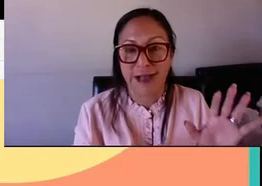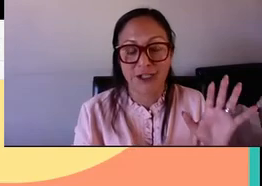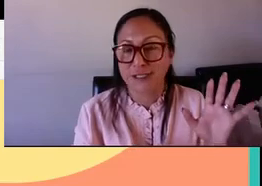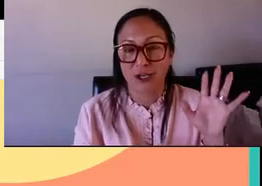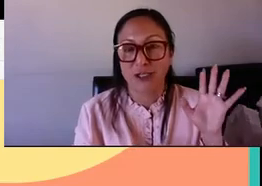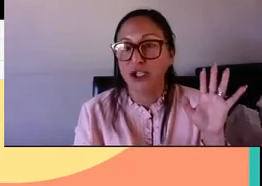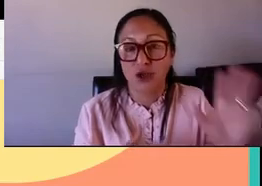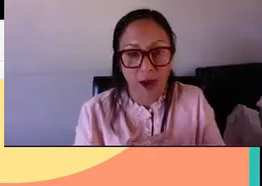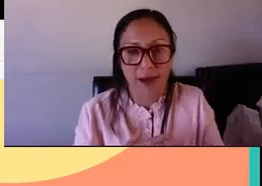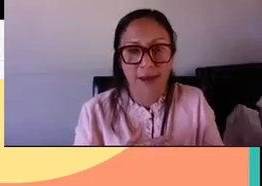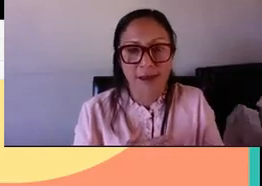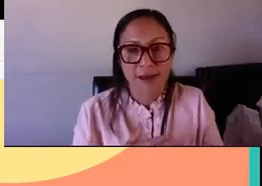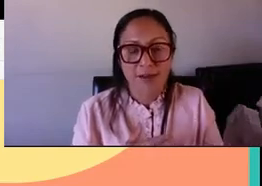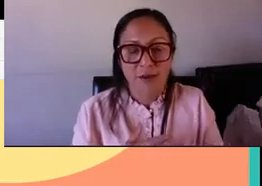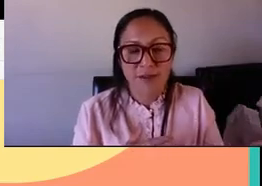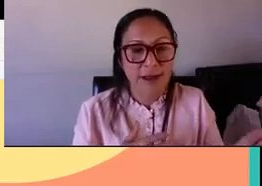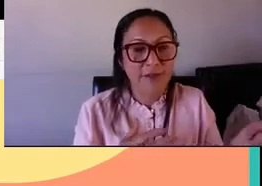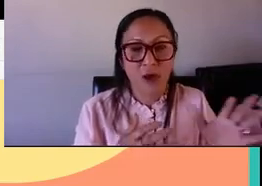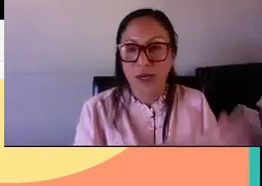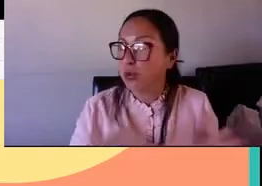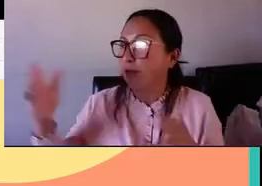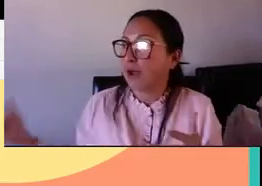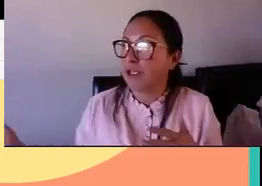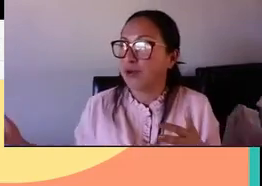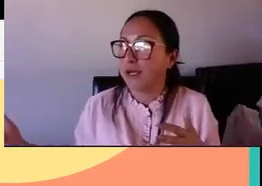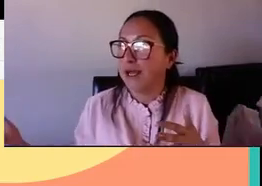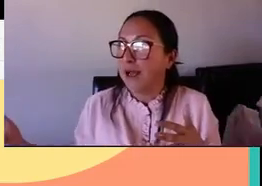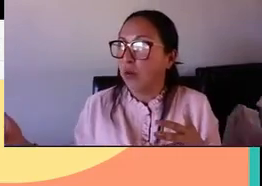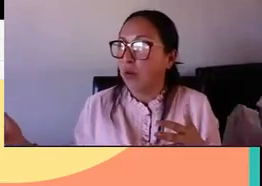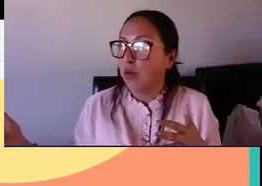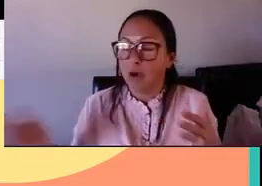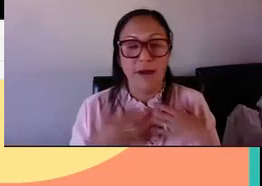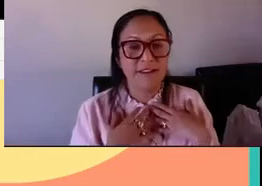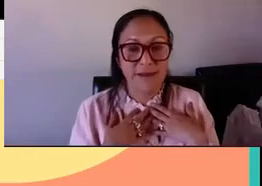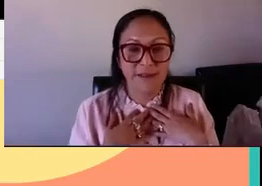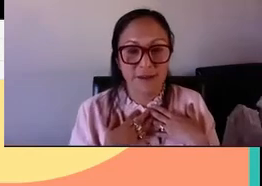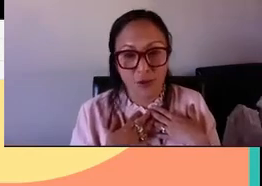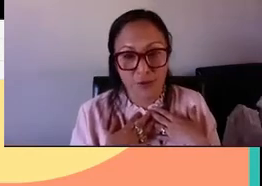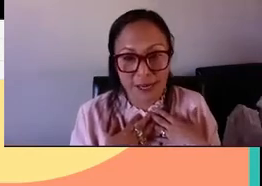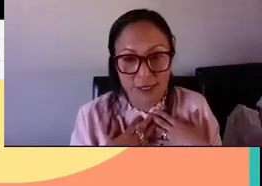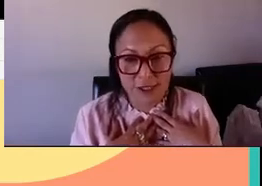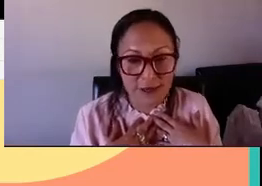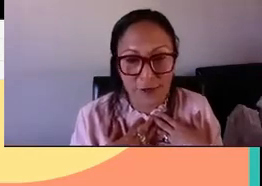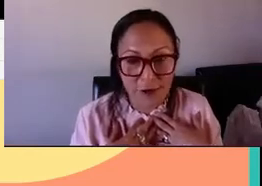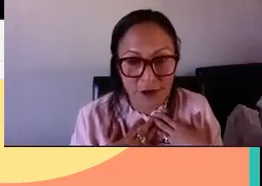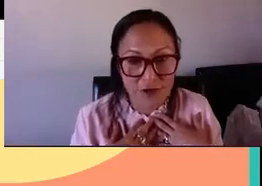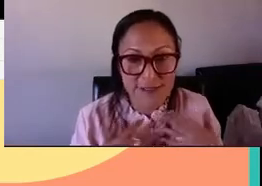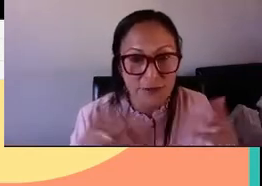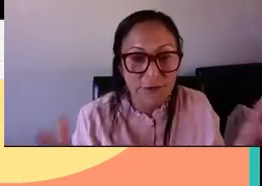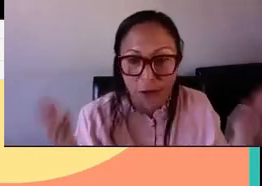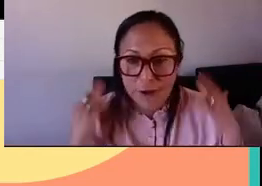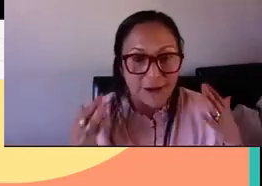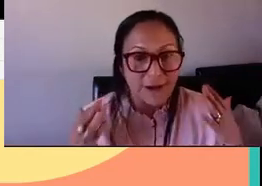children actually start to try. So it's kind of like going to another country. We're not expected to know the language in another country